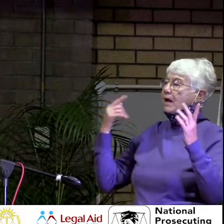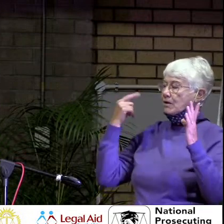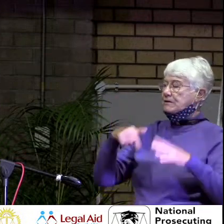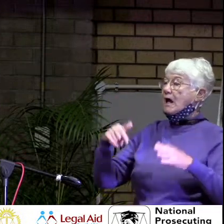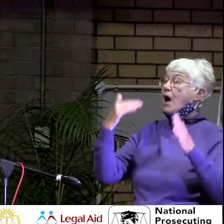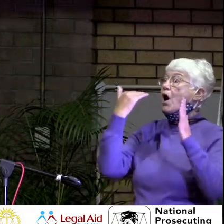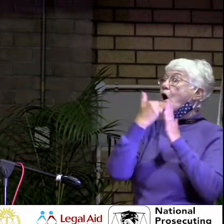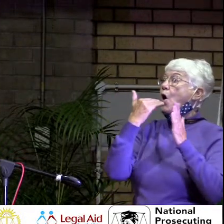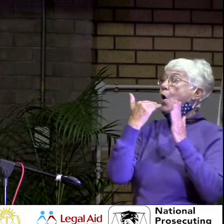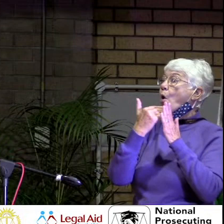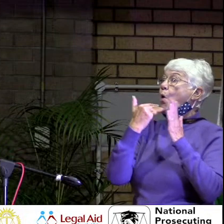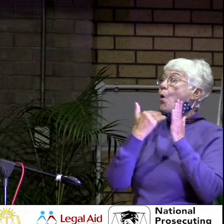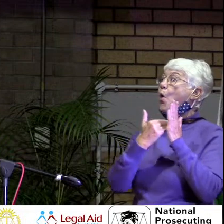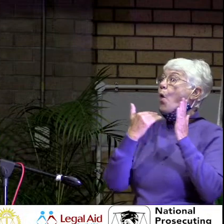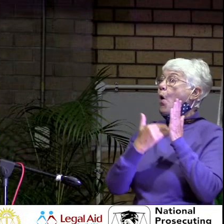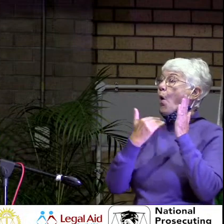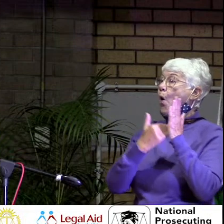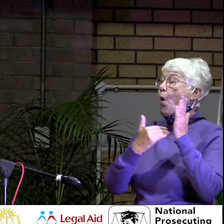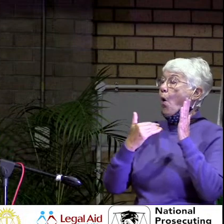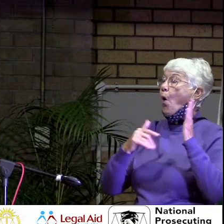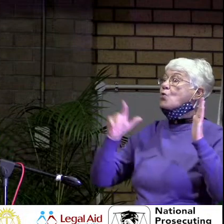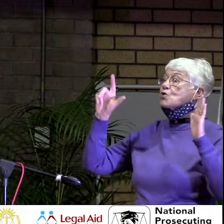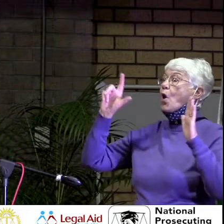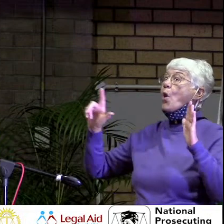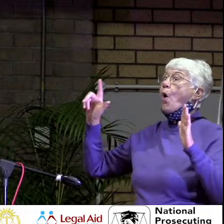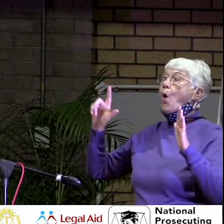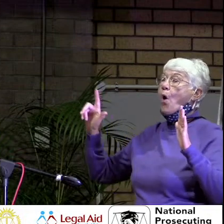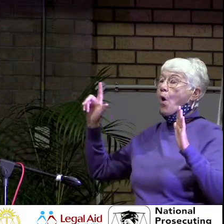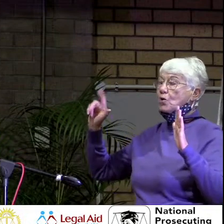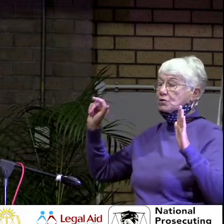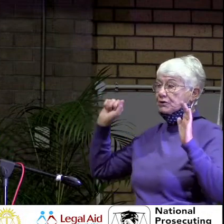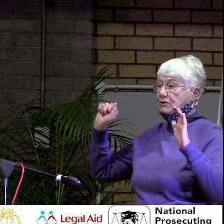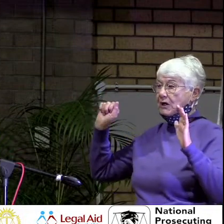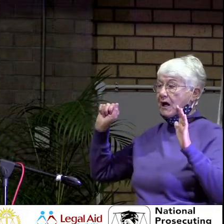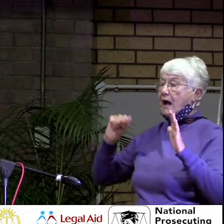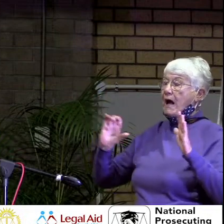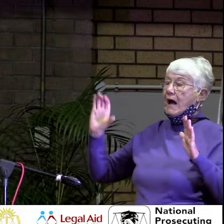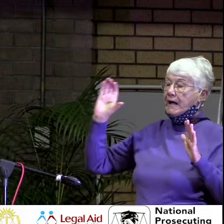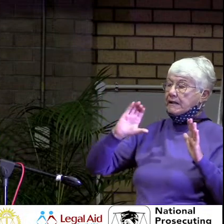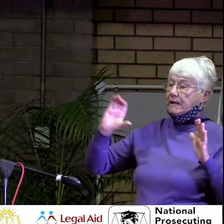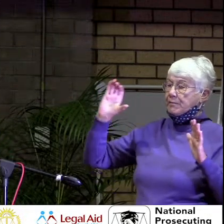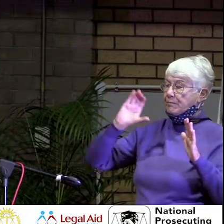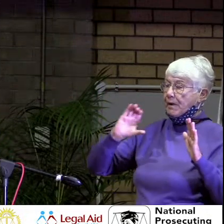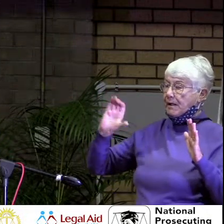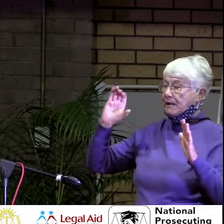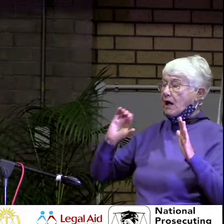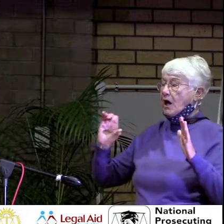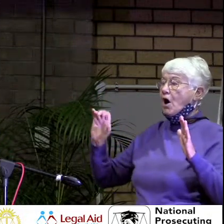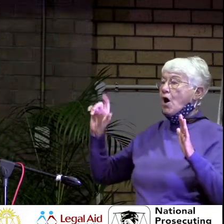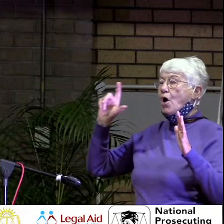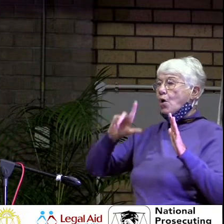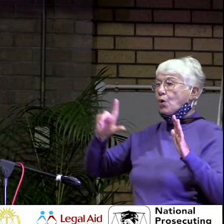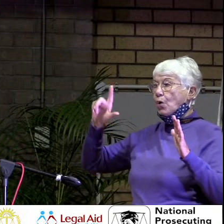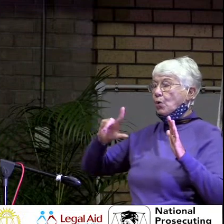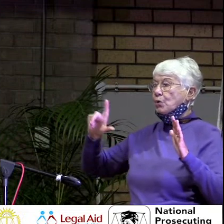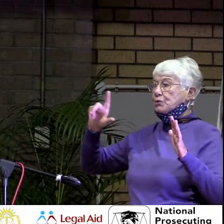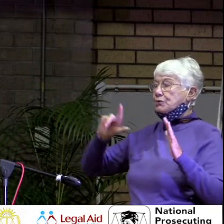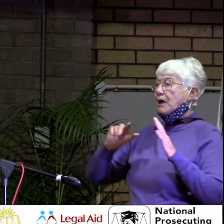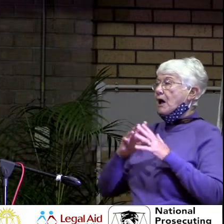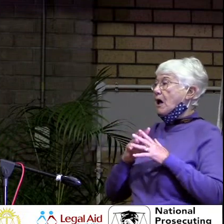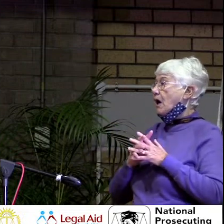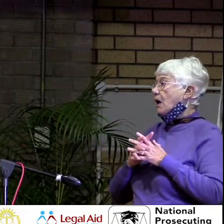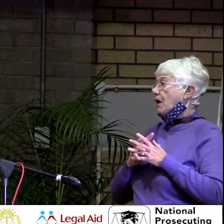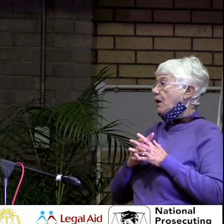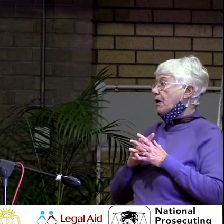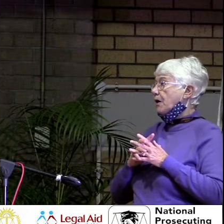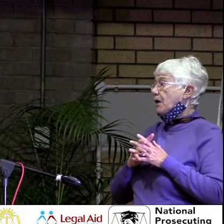amendments to existing laws. The first one is the Criminal Law Sexual Offences and Related Matters Amendment Act. Now,